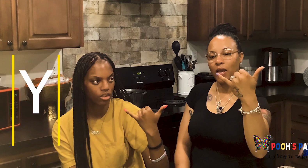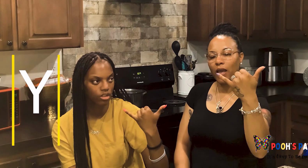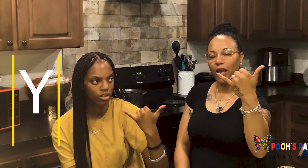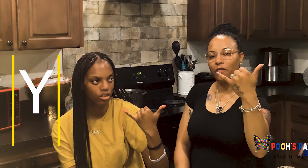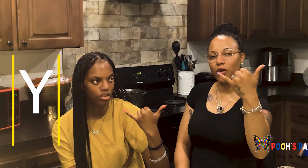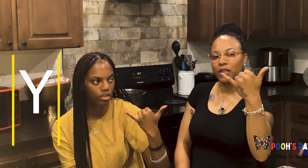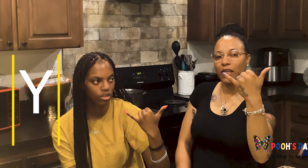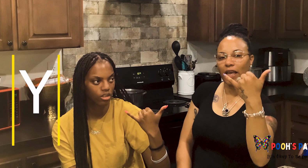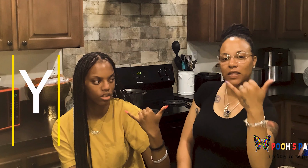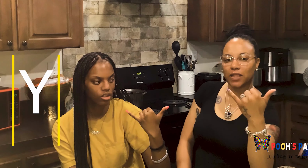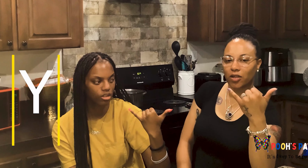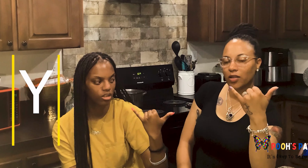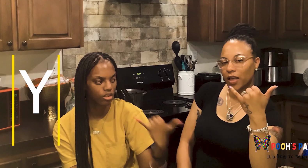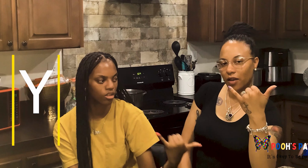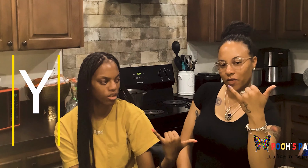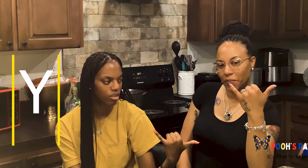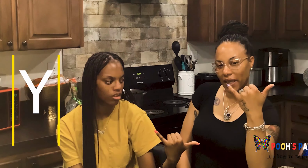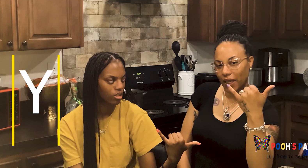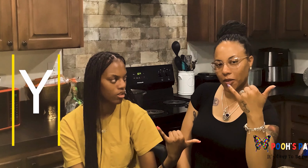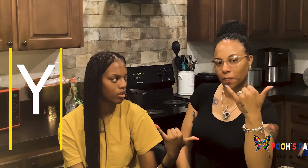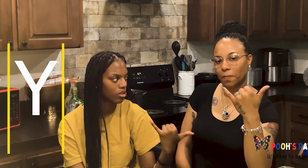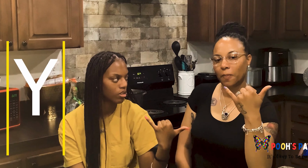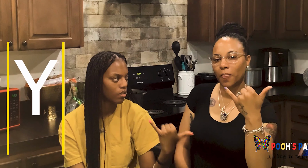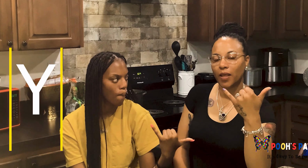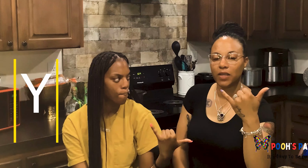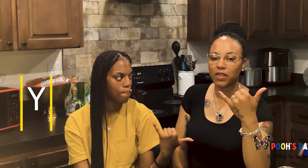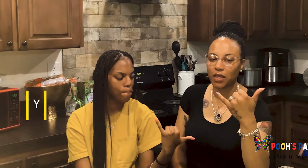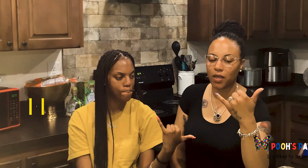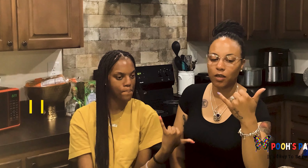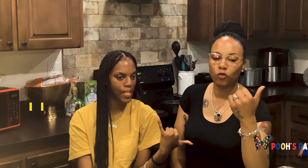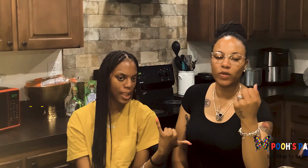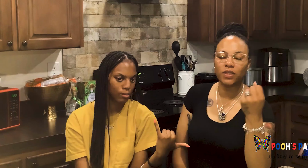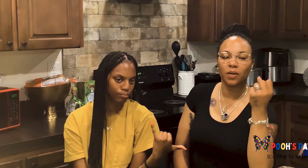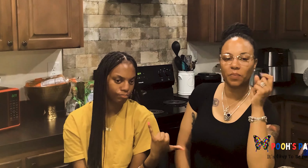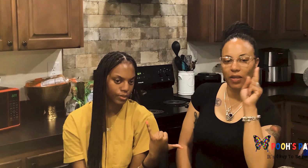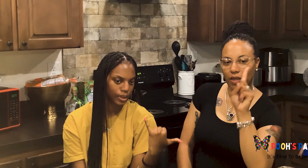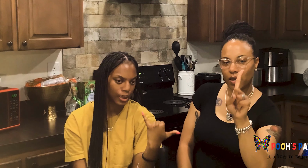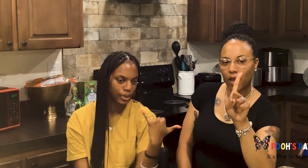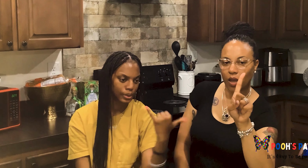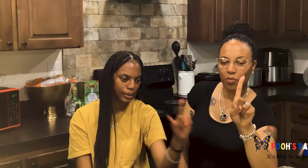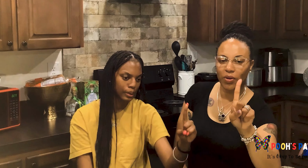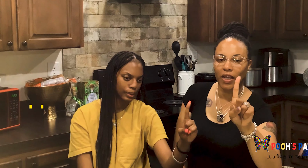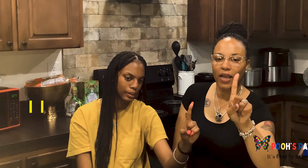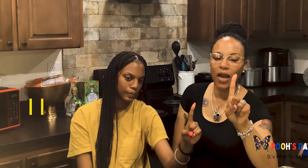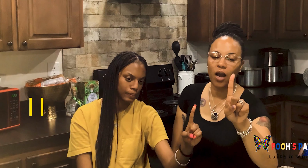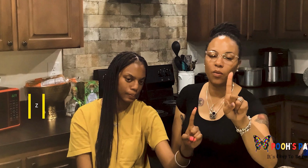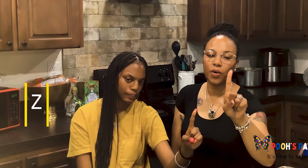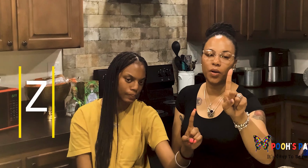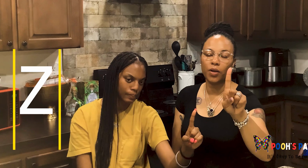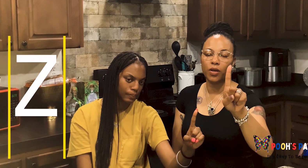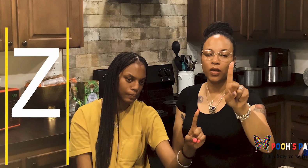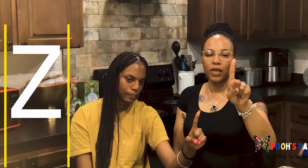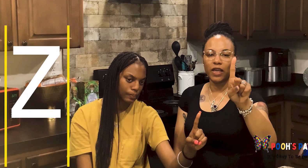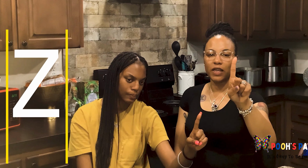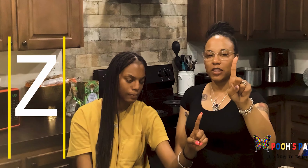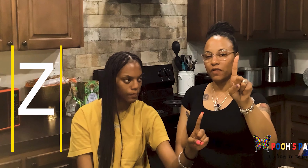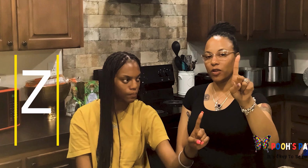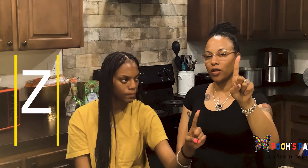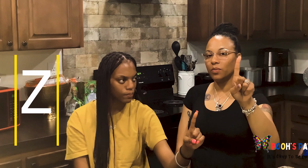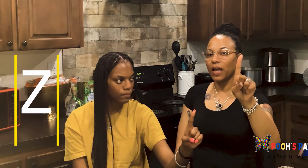And for the last letter of the alphabet, a Z, we simply bring our index finger up like